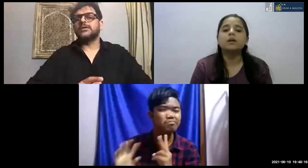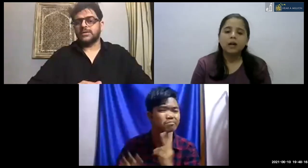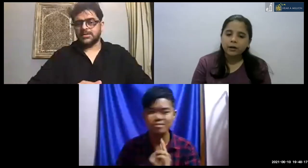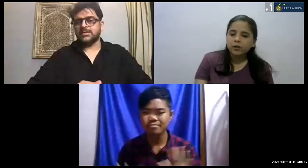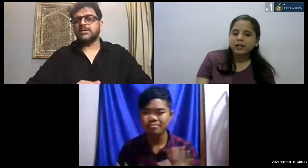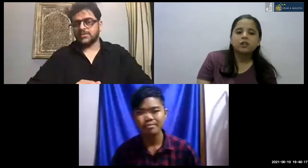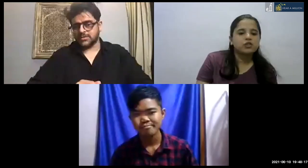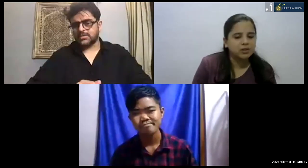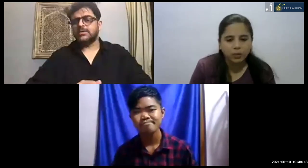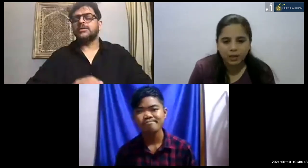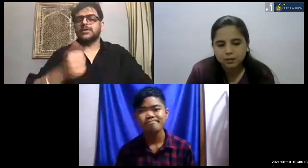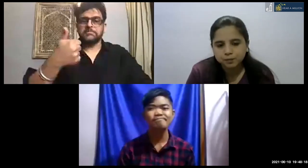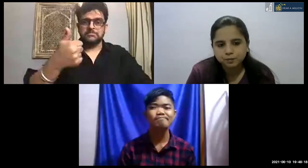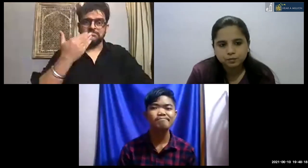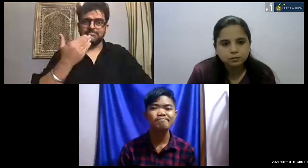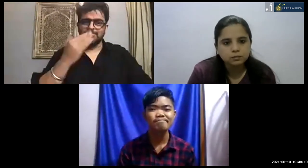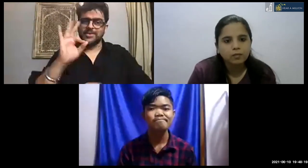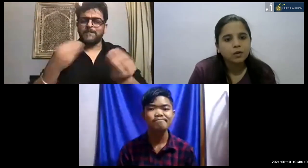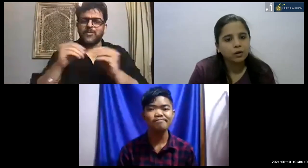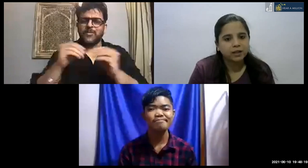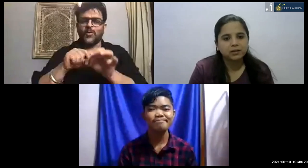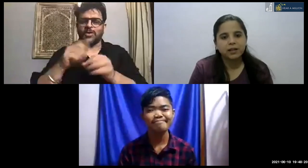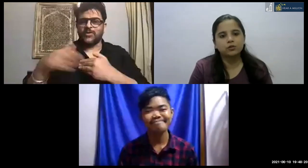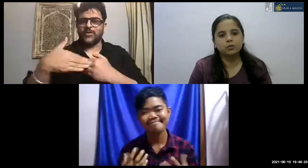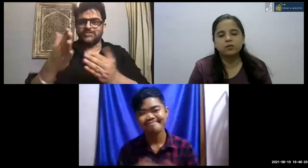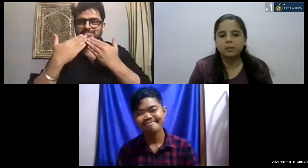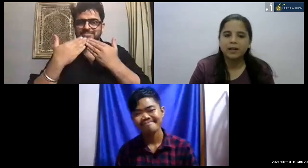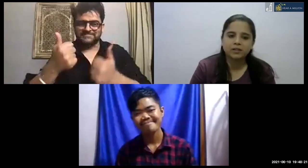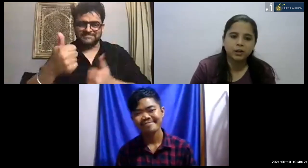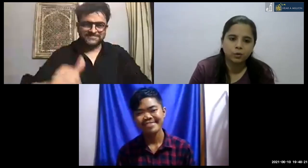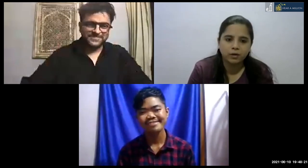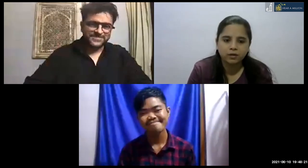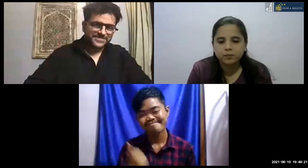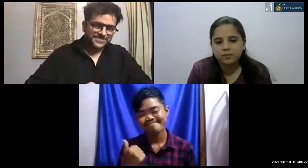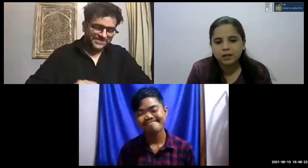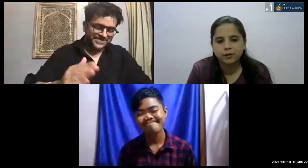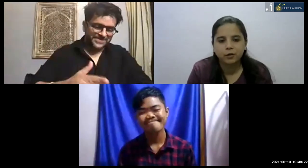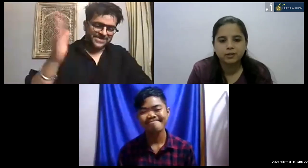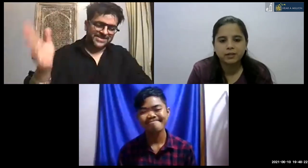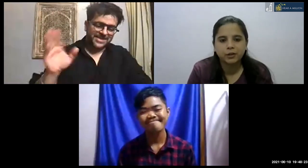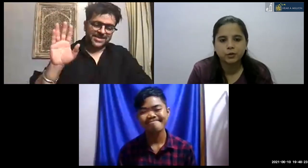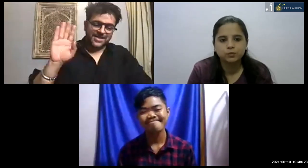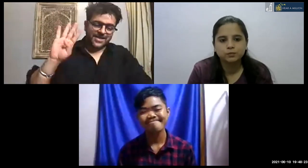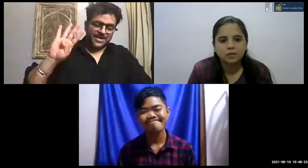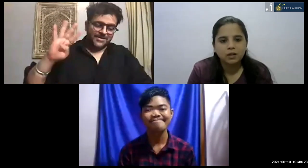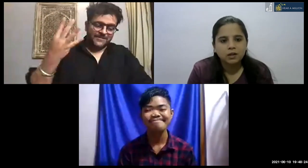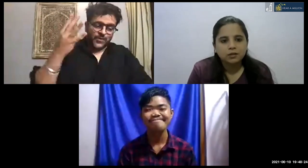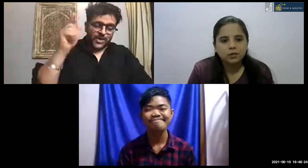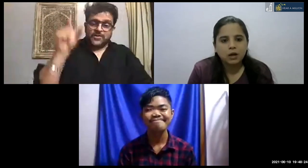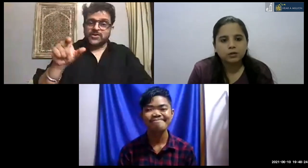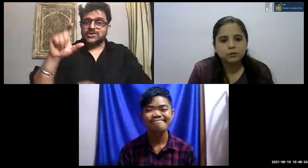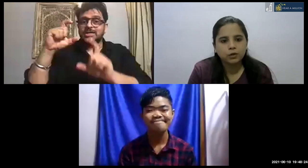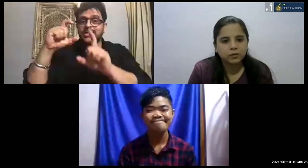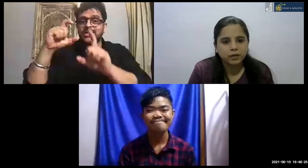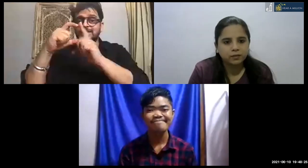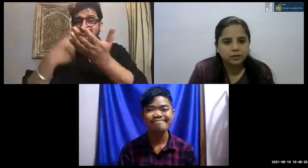have a hard of hearing teacher as well. Okay, thank you so much. We'll be asking you more later on. Thank you. So